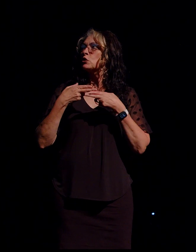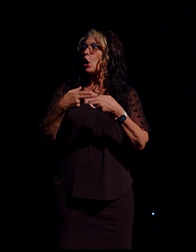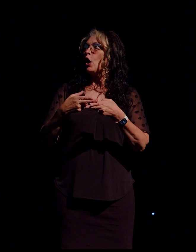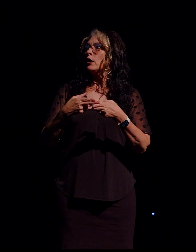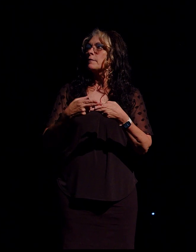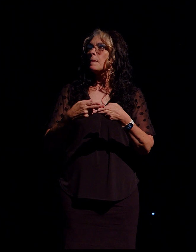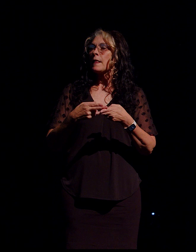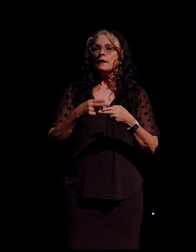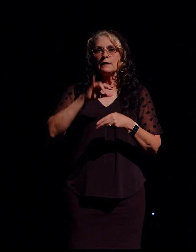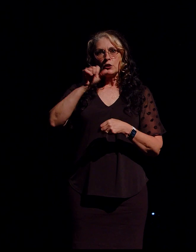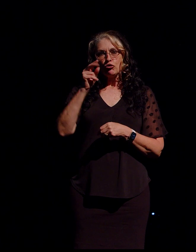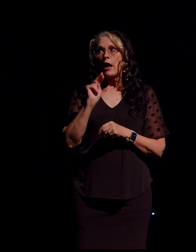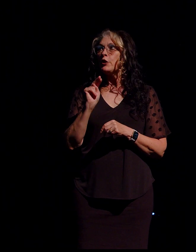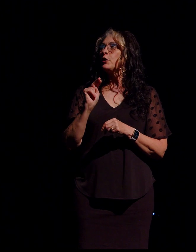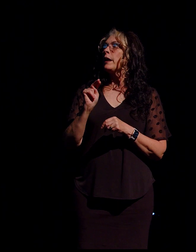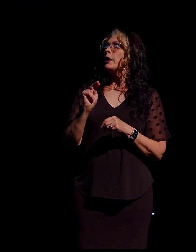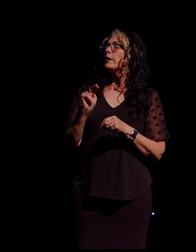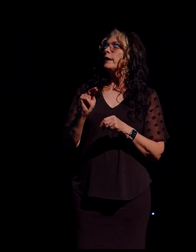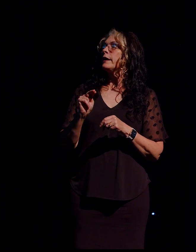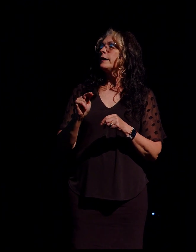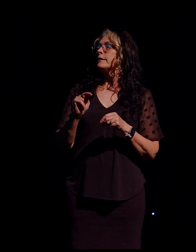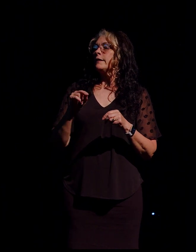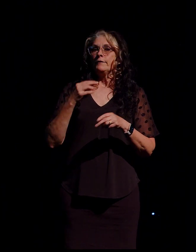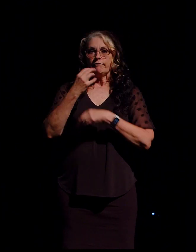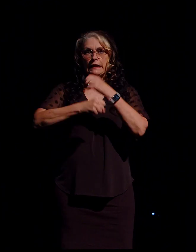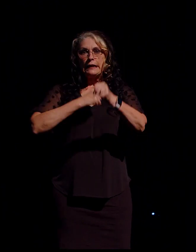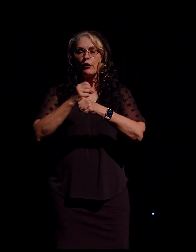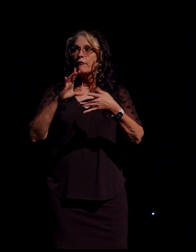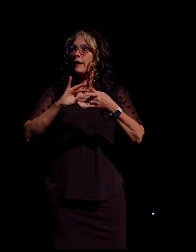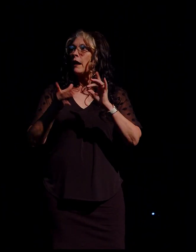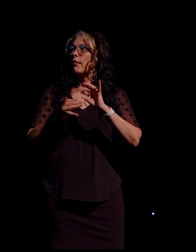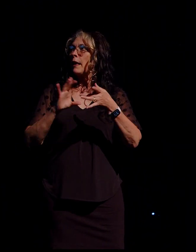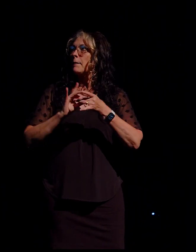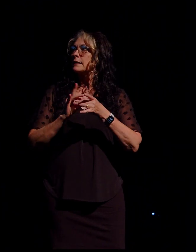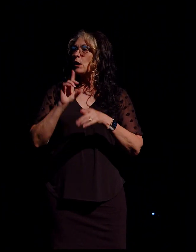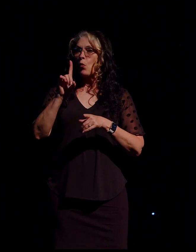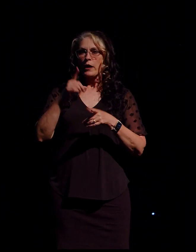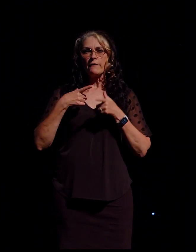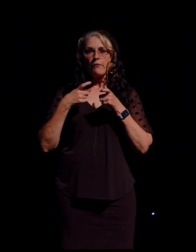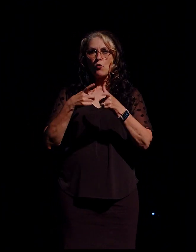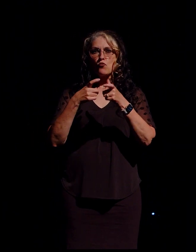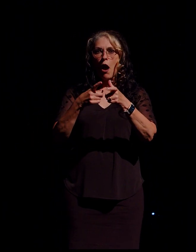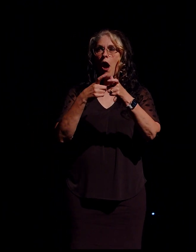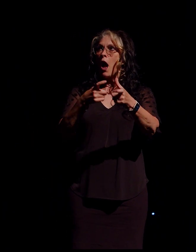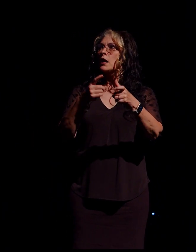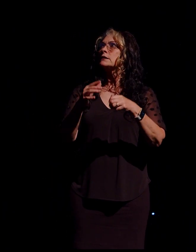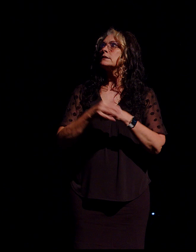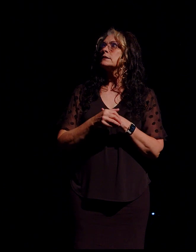it's January of Olympic year. And on one of the runs up,